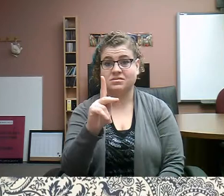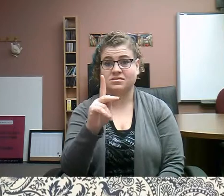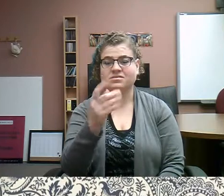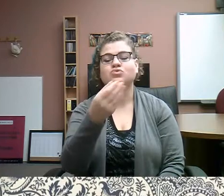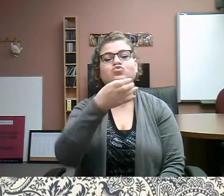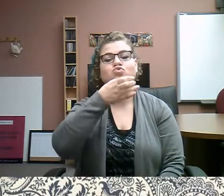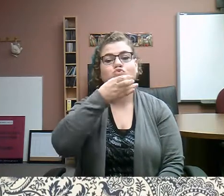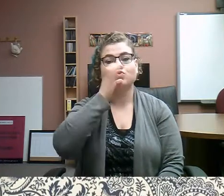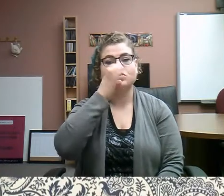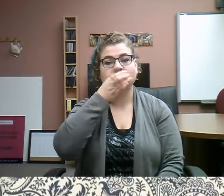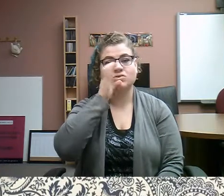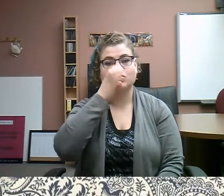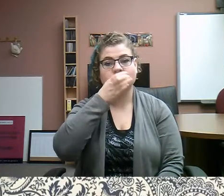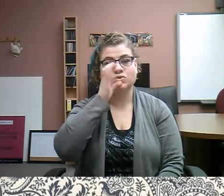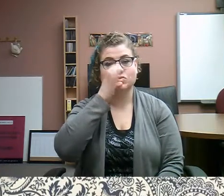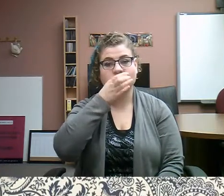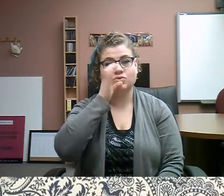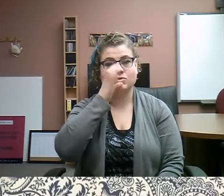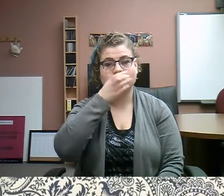Drink.